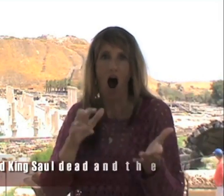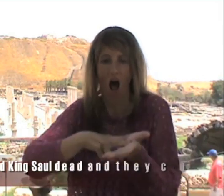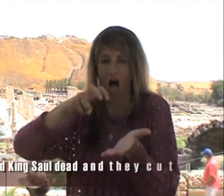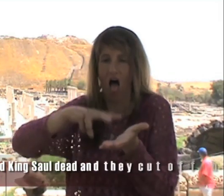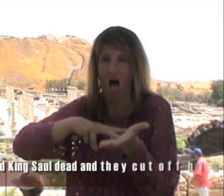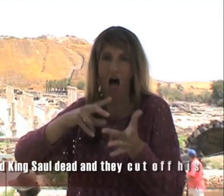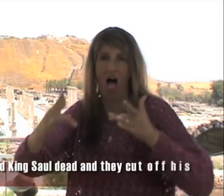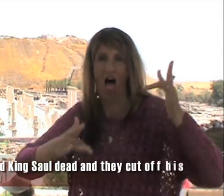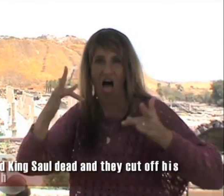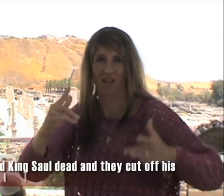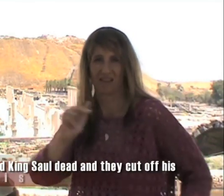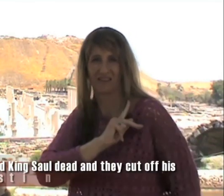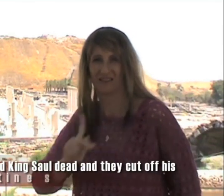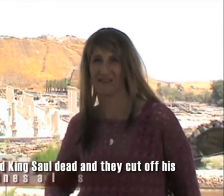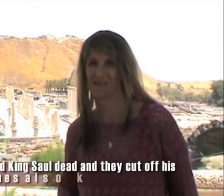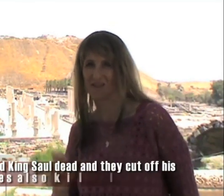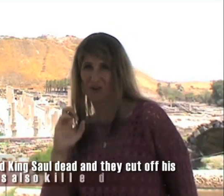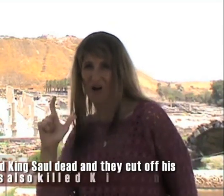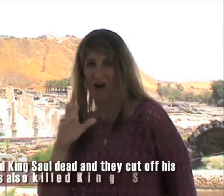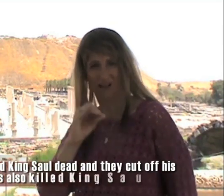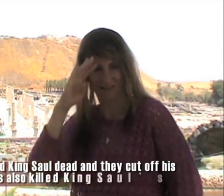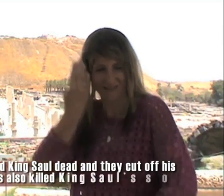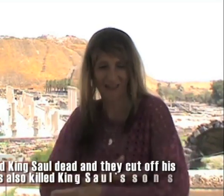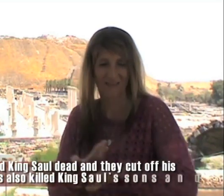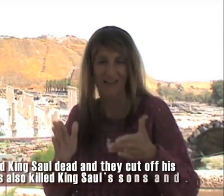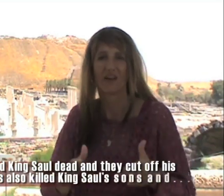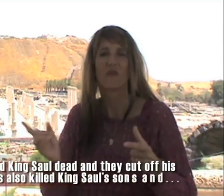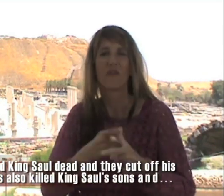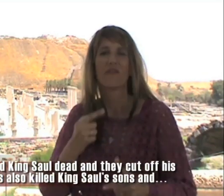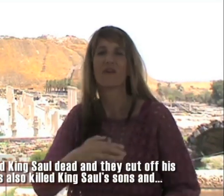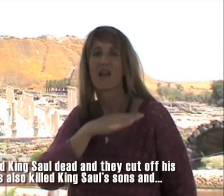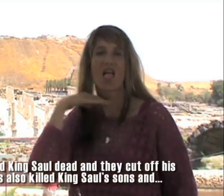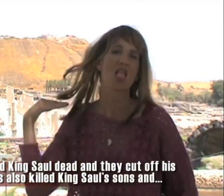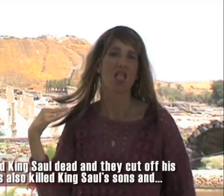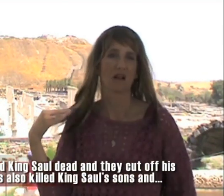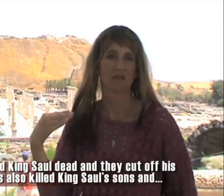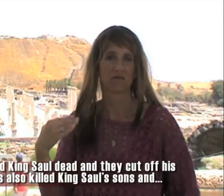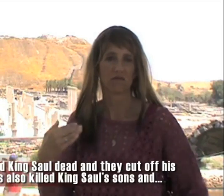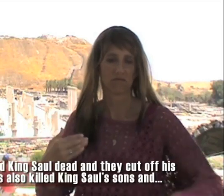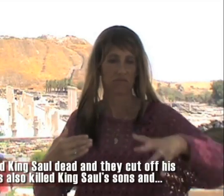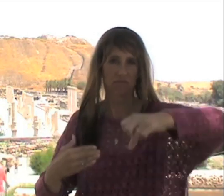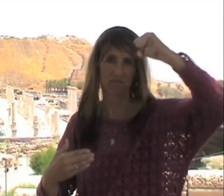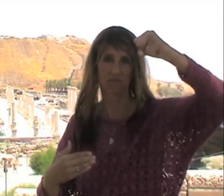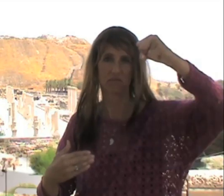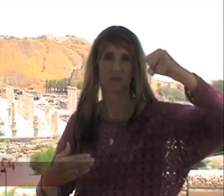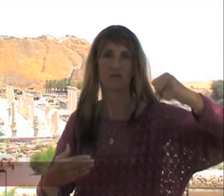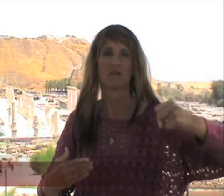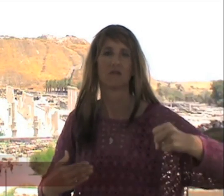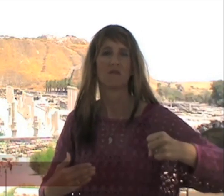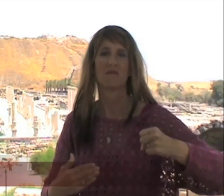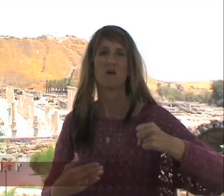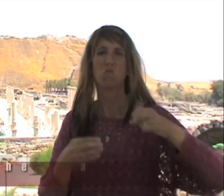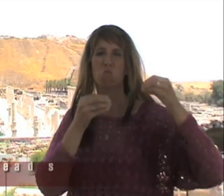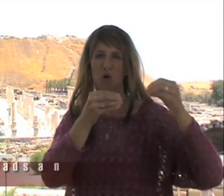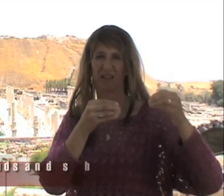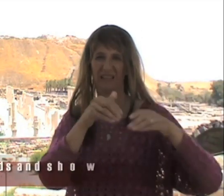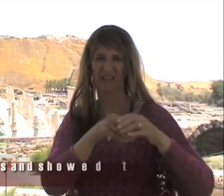dead, and they were so excited that King Saul and his sons had died that they cut their heads off and took their heads and put